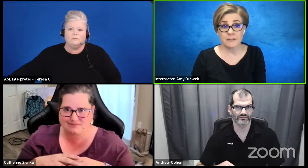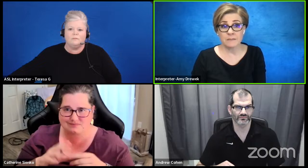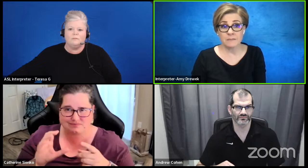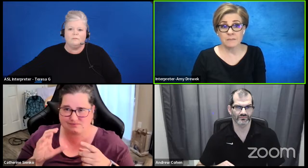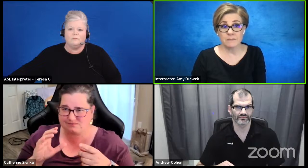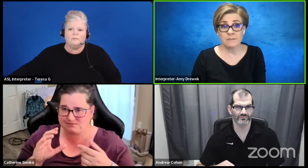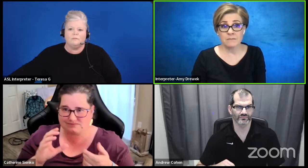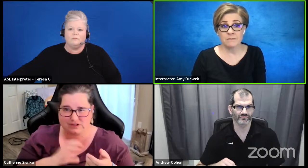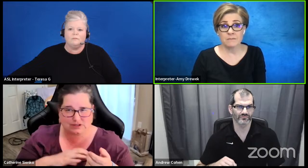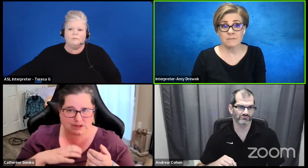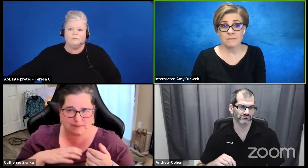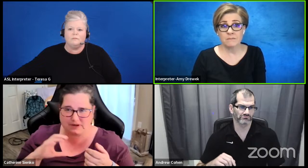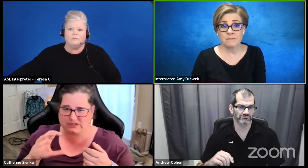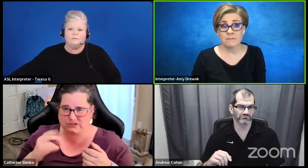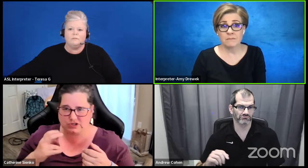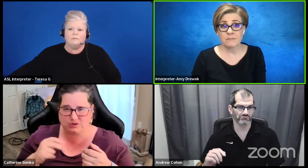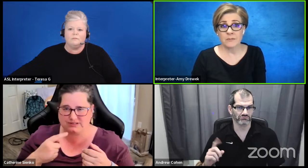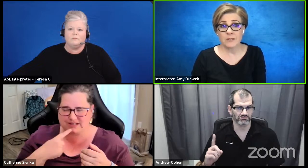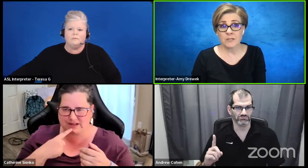different perspectives.